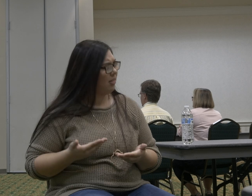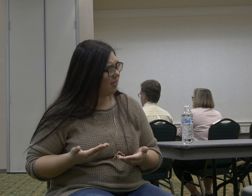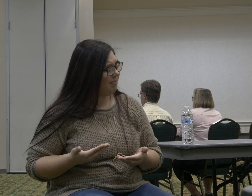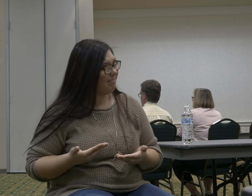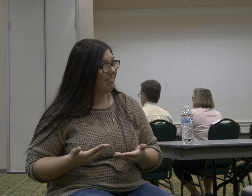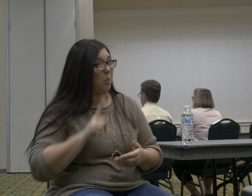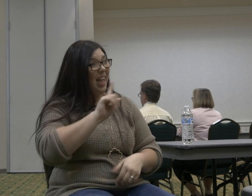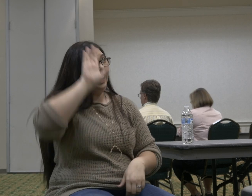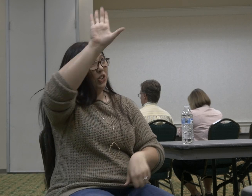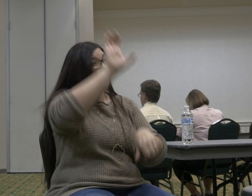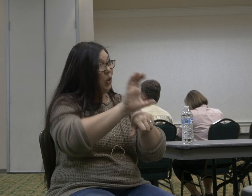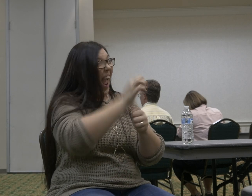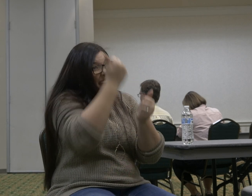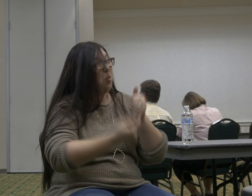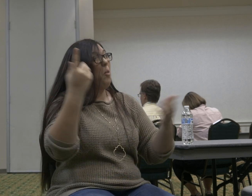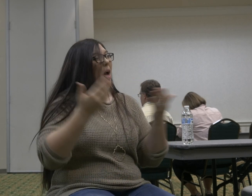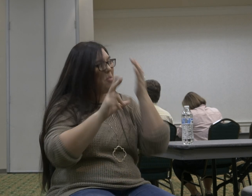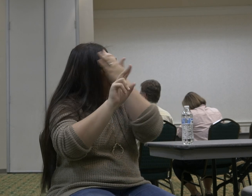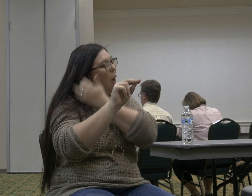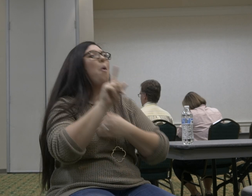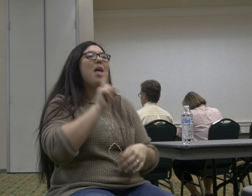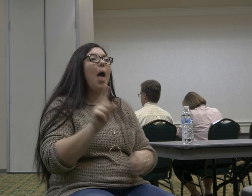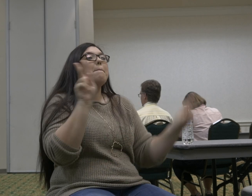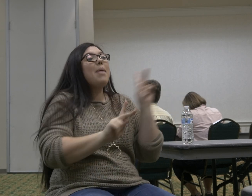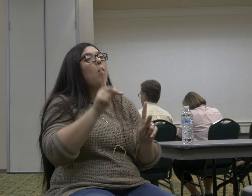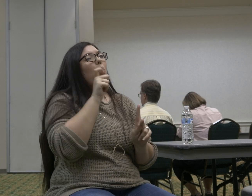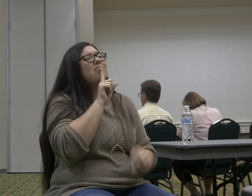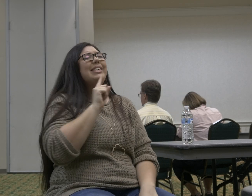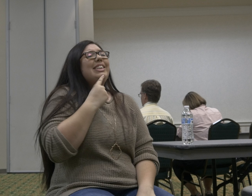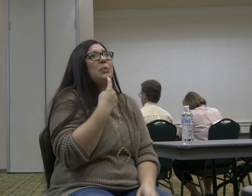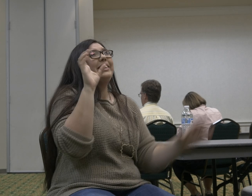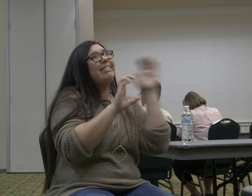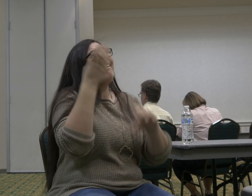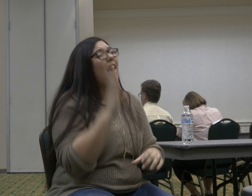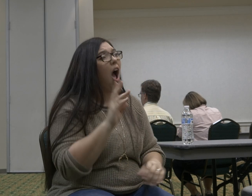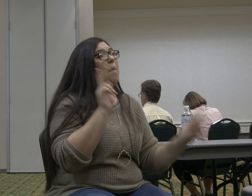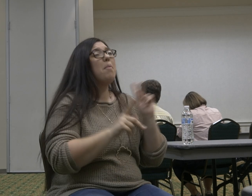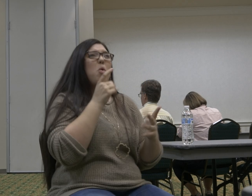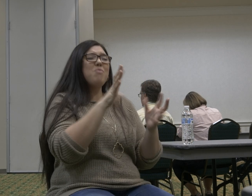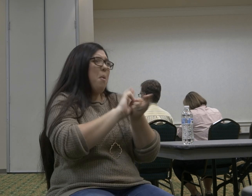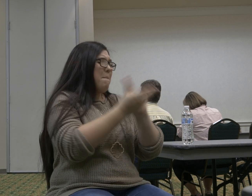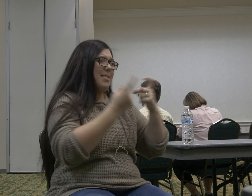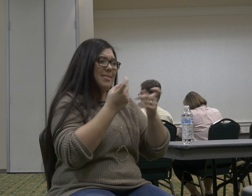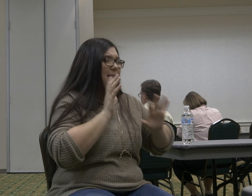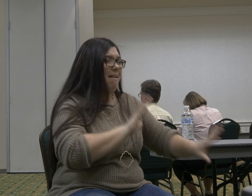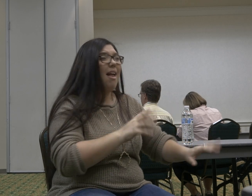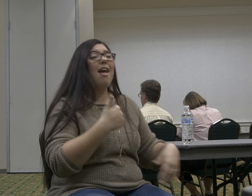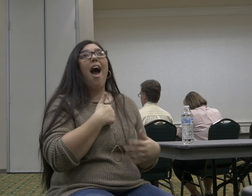God's church. Only those that are serious about seeking God, that are repentant of sins, that belong to God with a whole heart, are